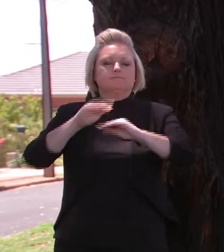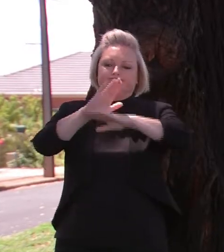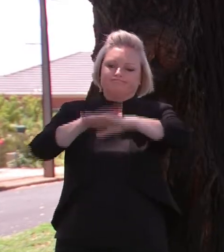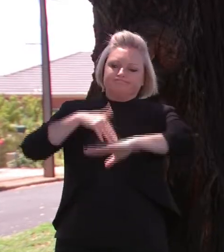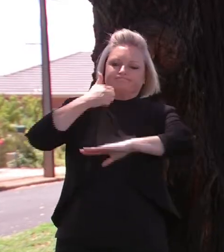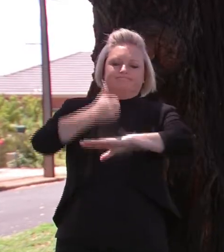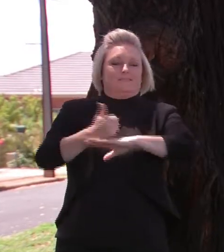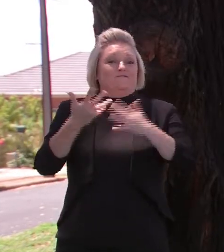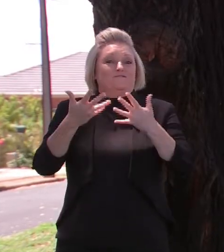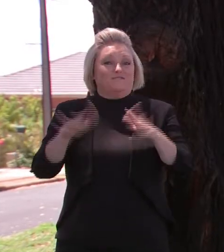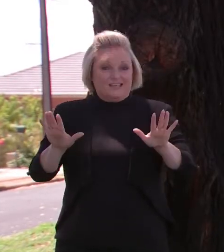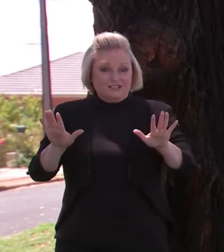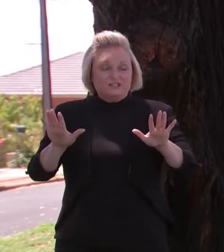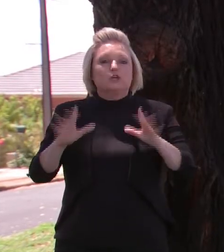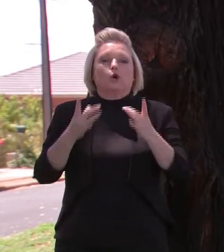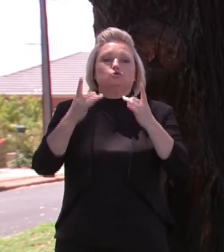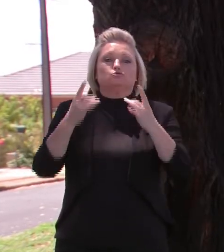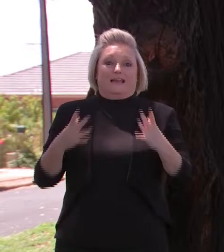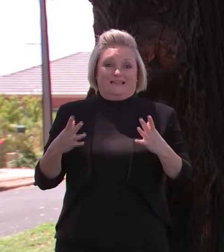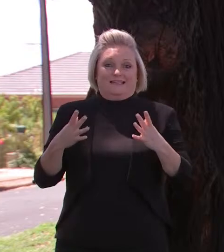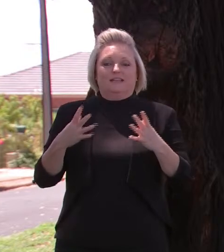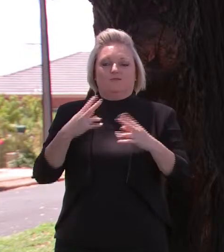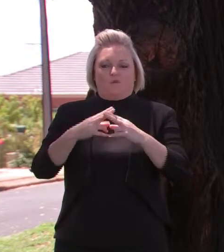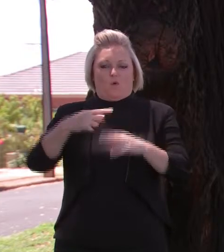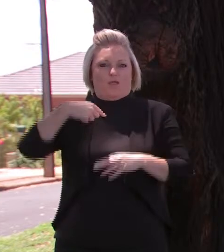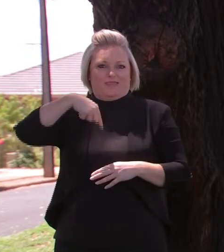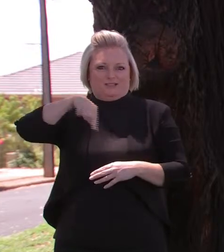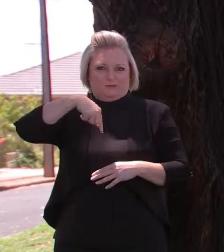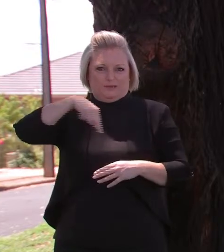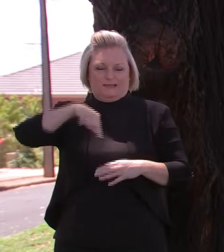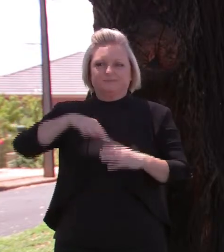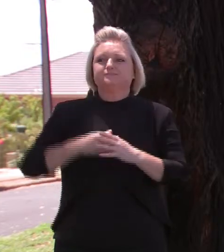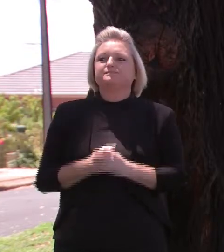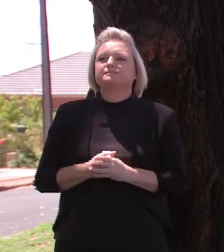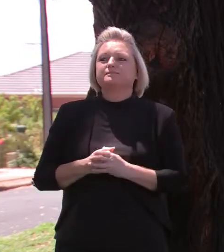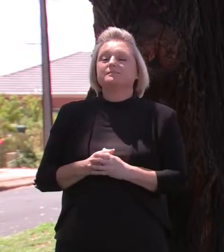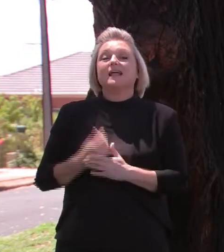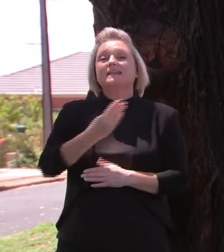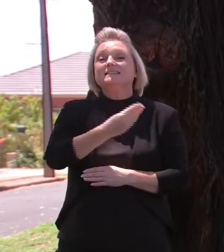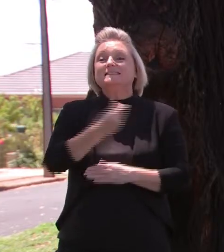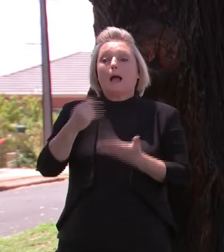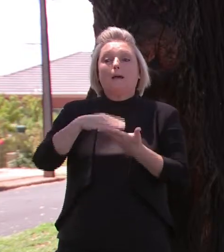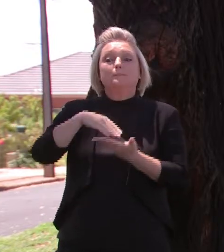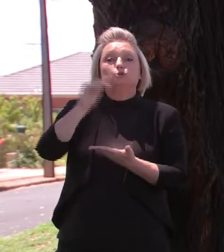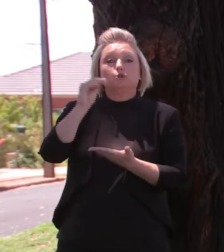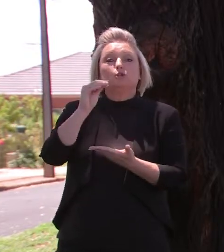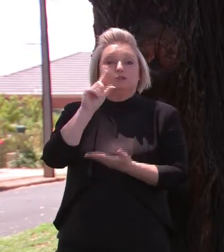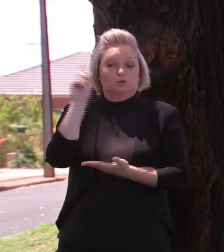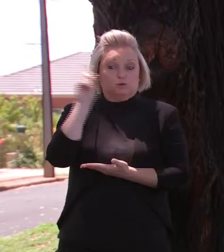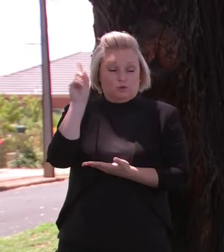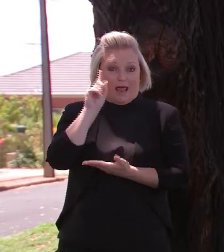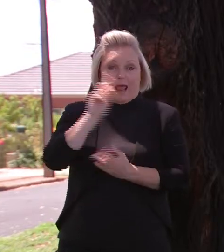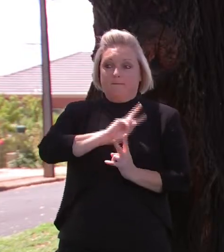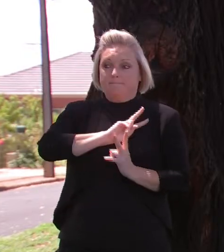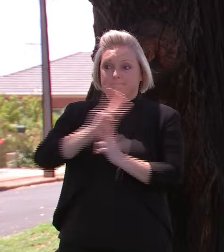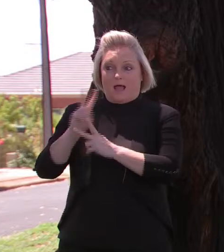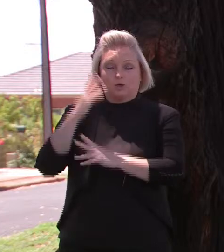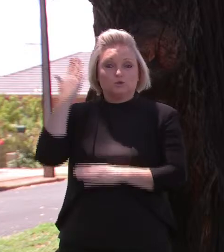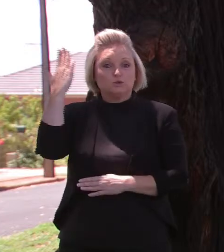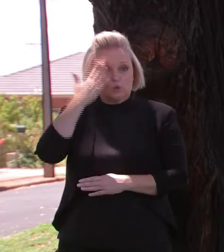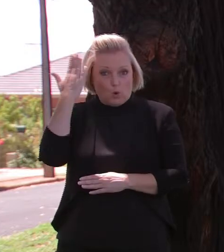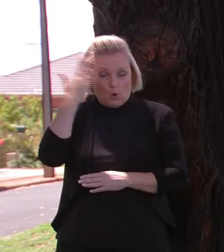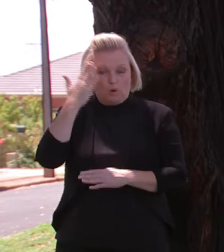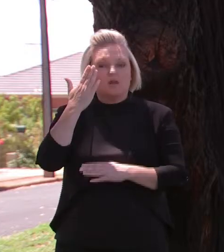of Wednesday this week. Obviously, we already have some students going back into the school today. The children of